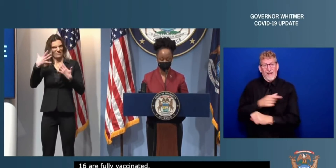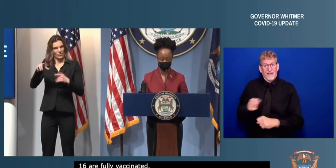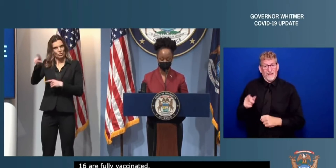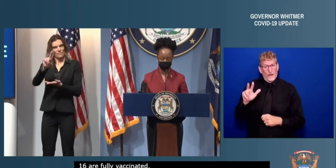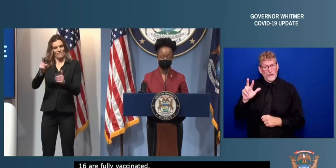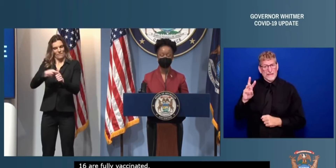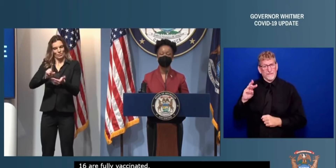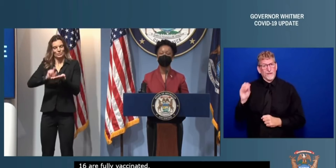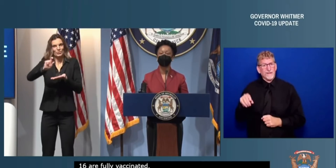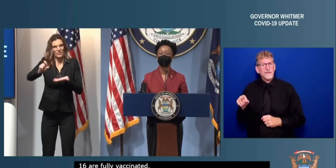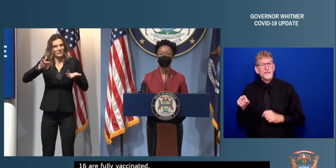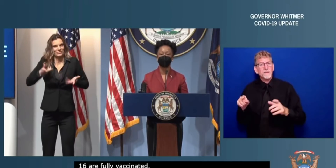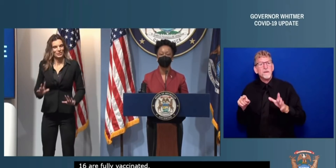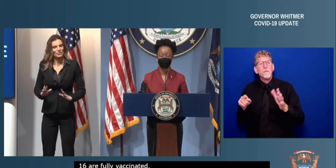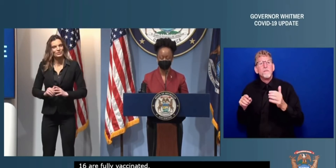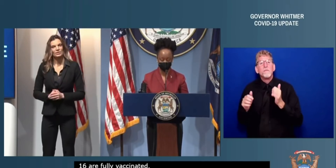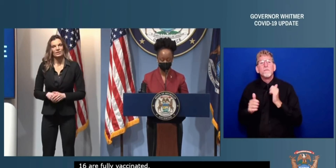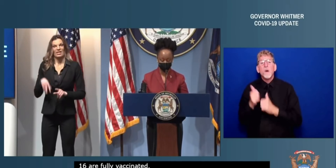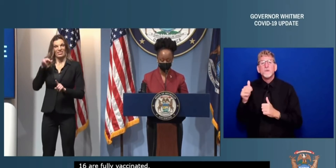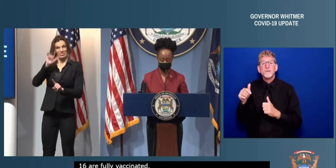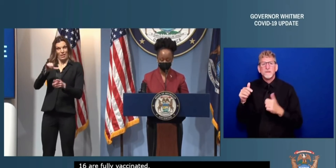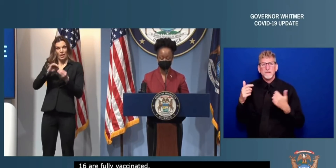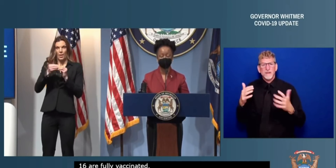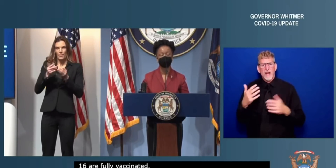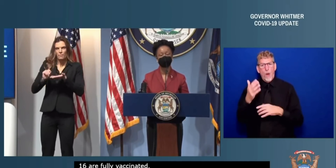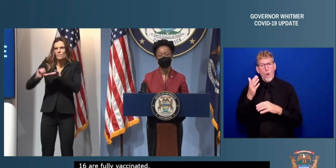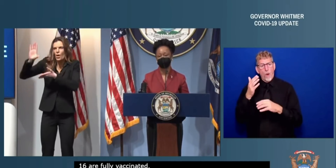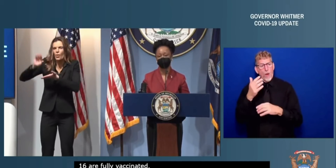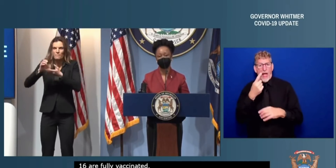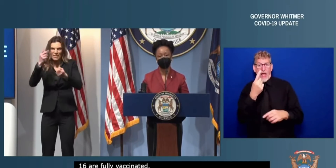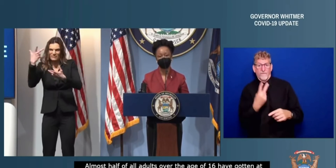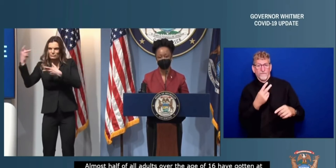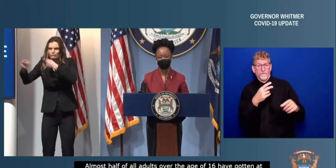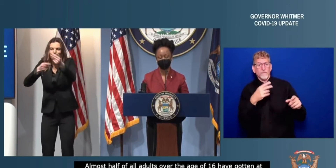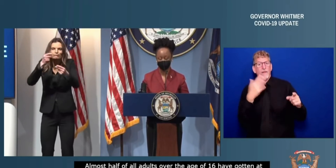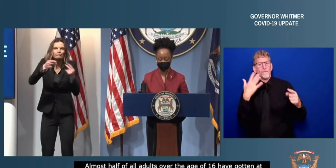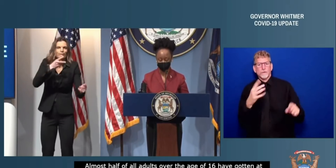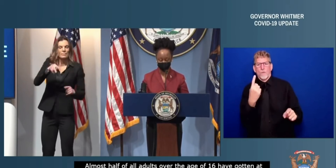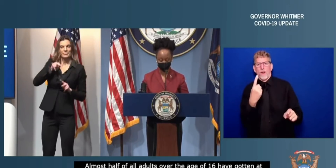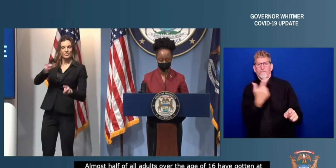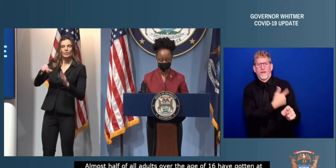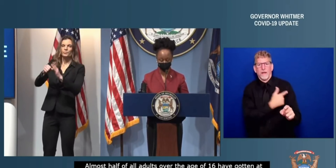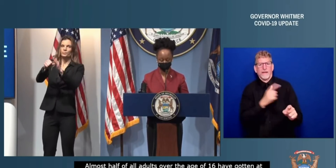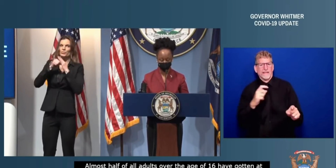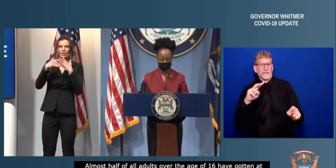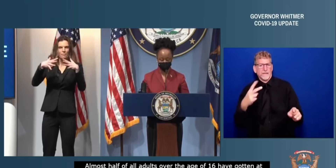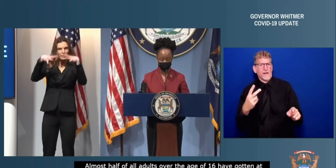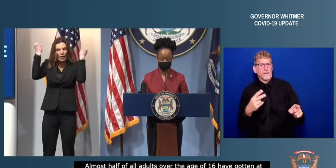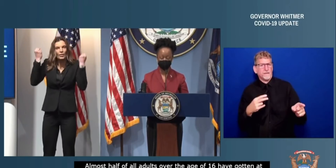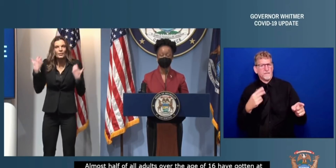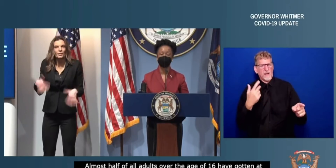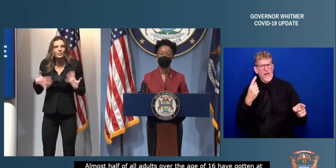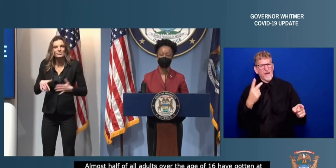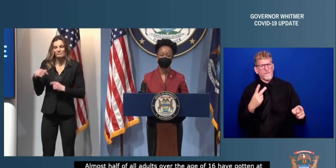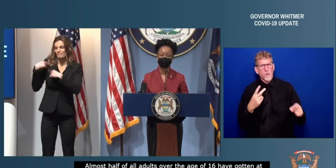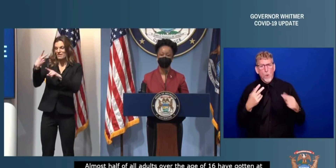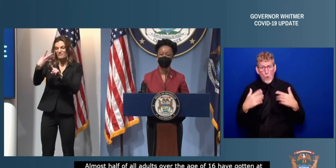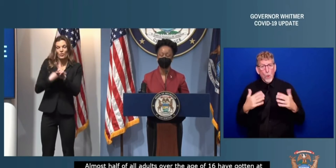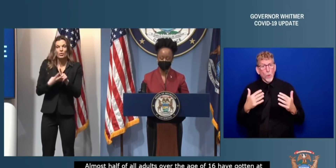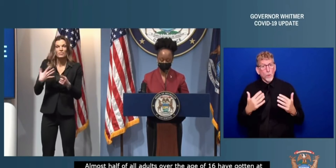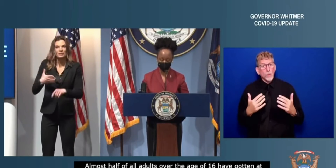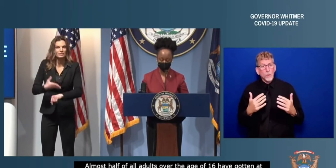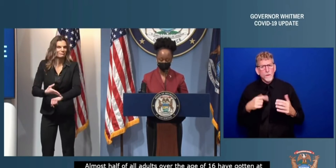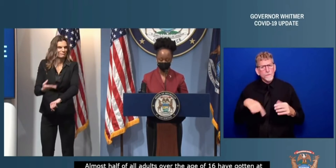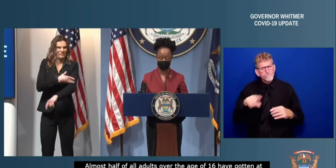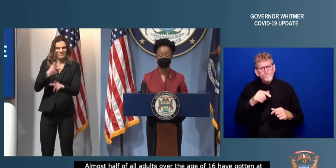1 dose. This is incredible. We have come such a long way over the past 4 months. Vaccines are the best